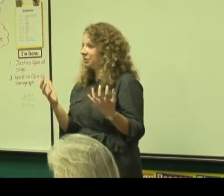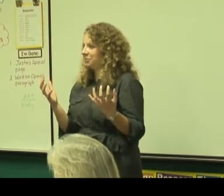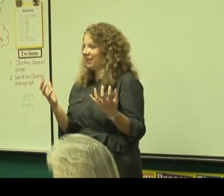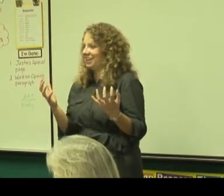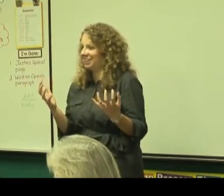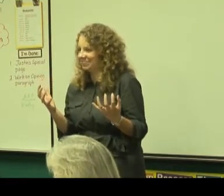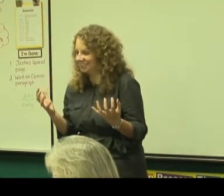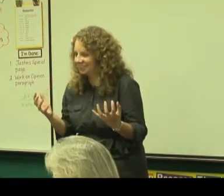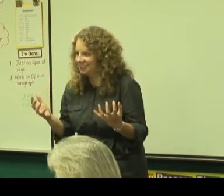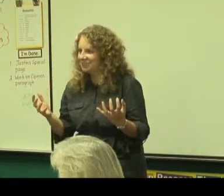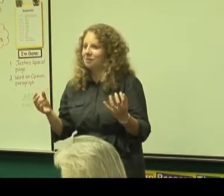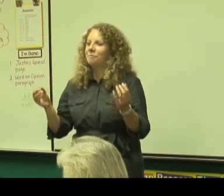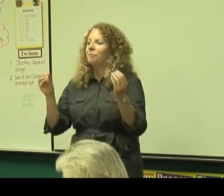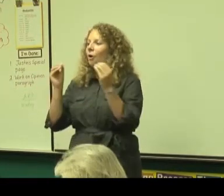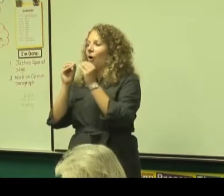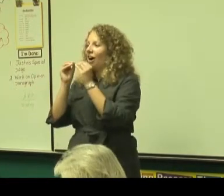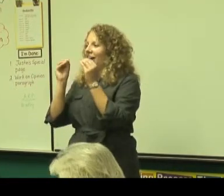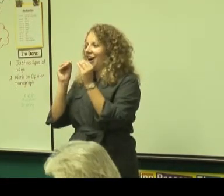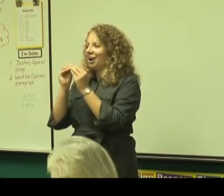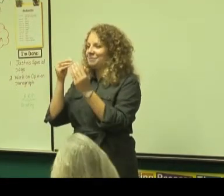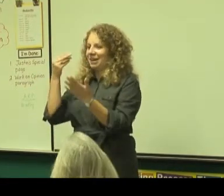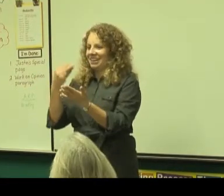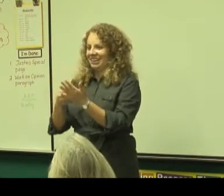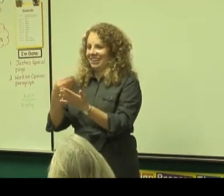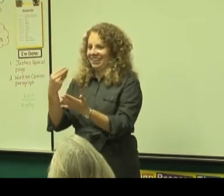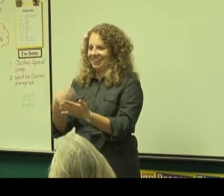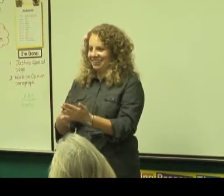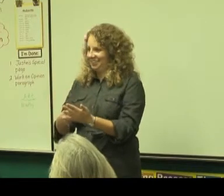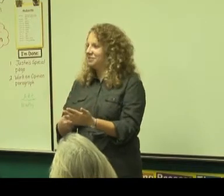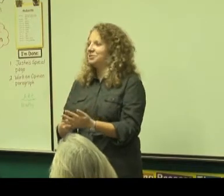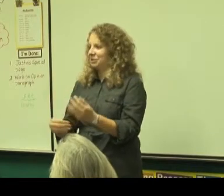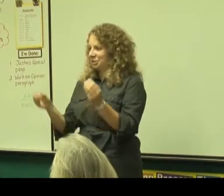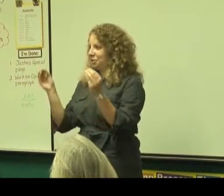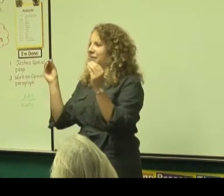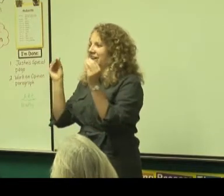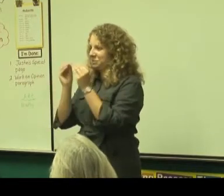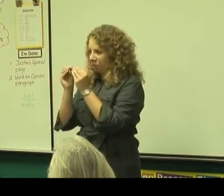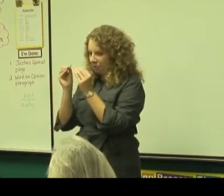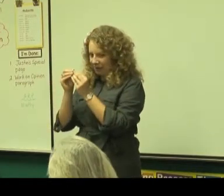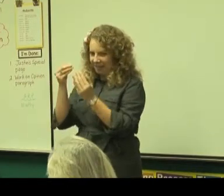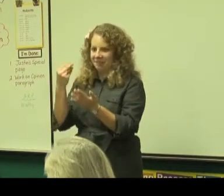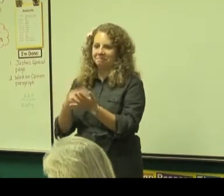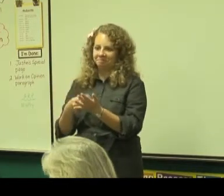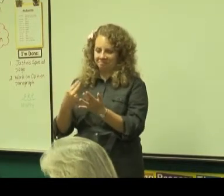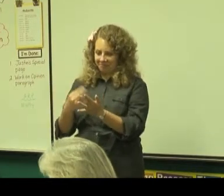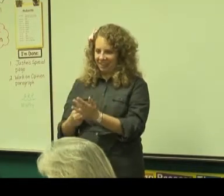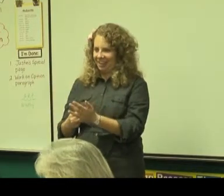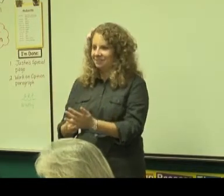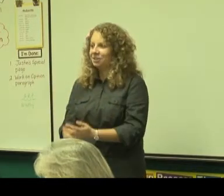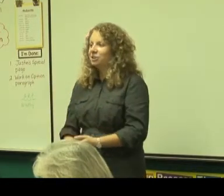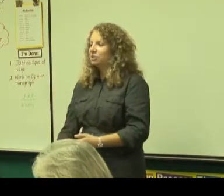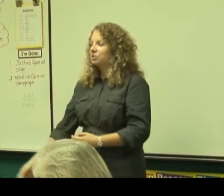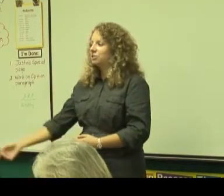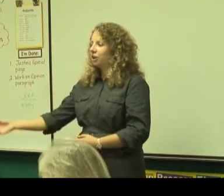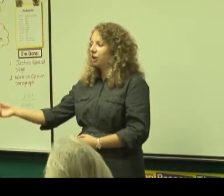A raise. a raise. More money. So we can do a raise, more money. Okay.